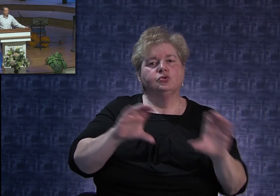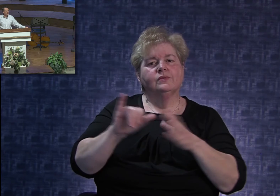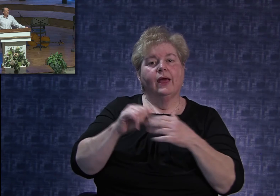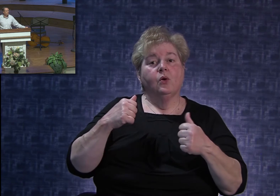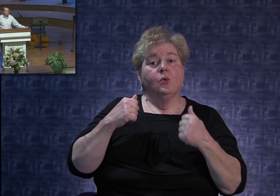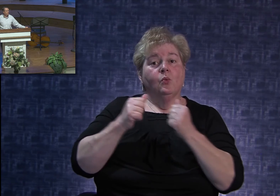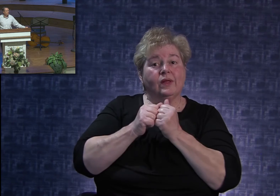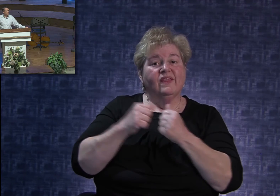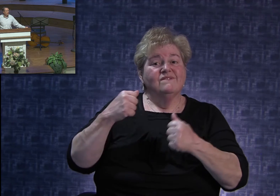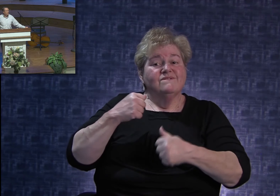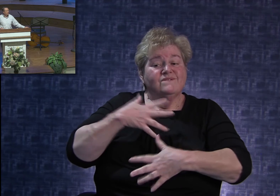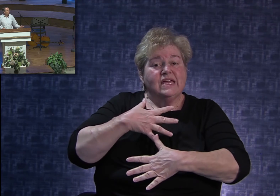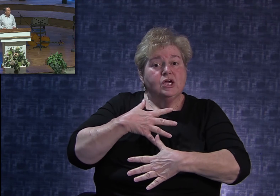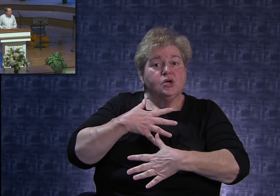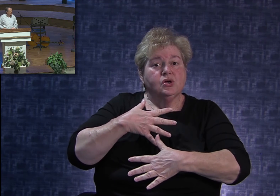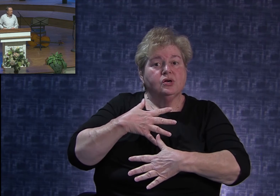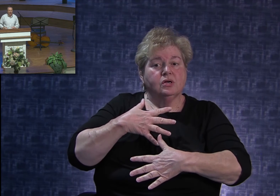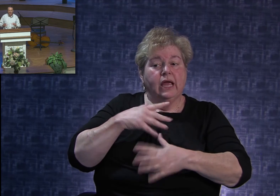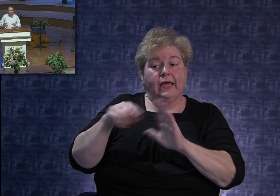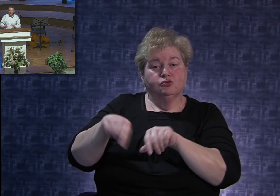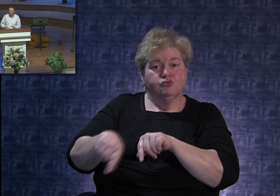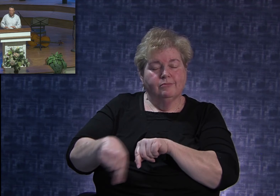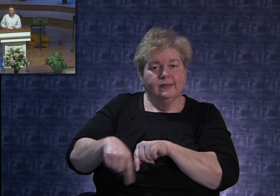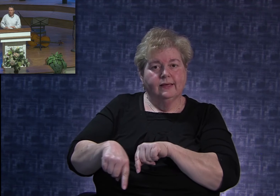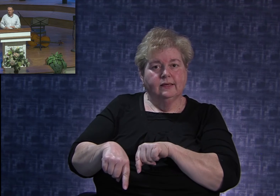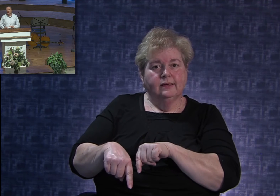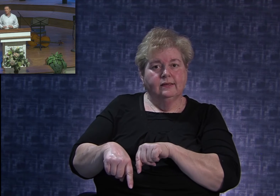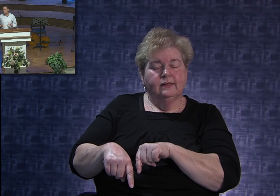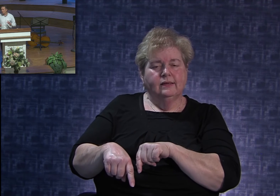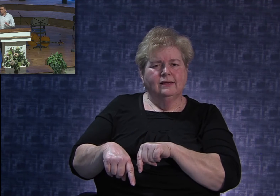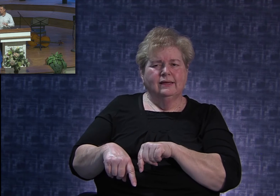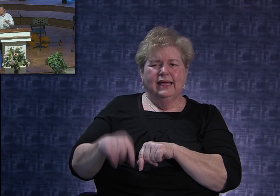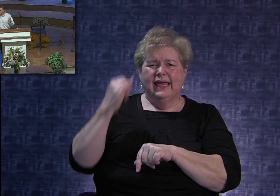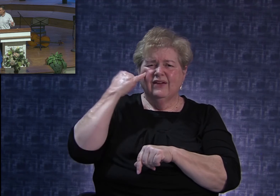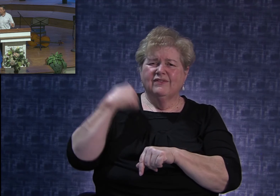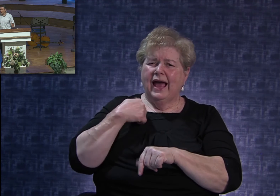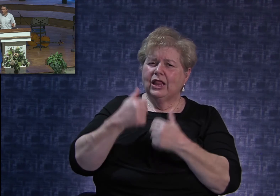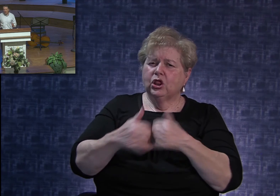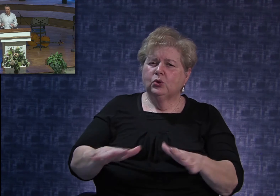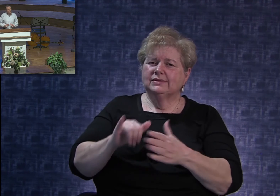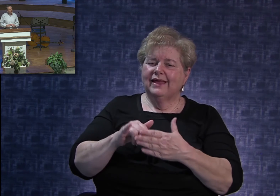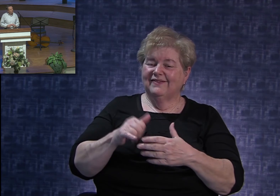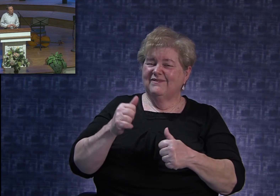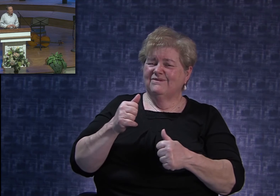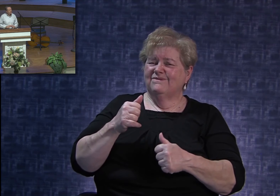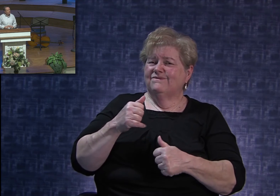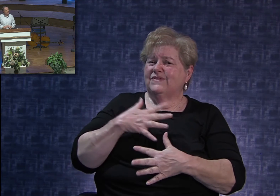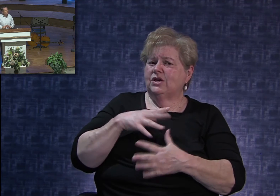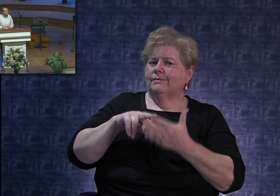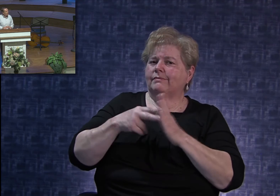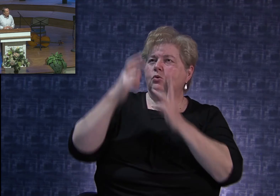and trembling. Because the minute that I lose this respect for God and lose